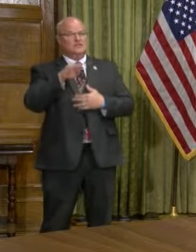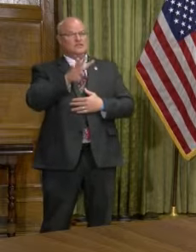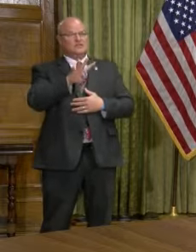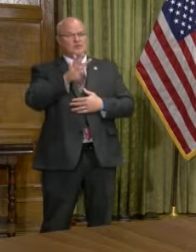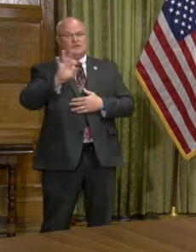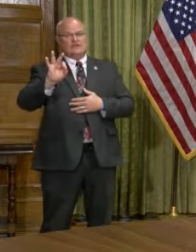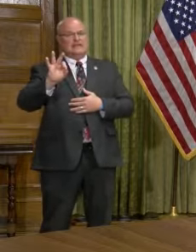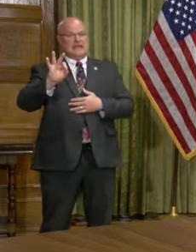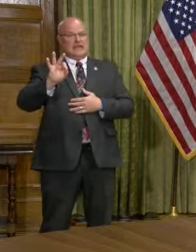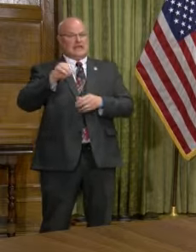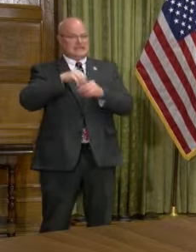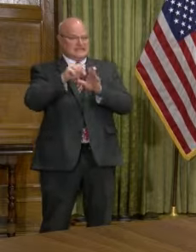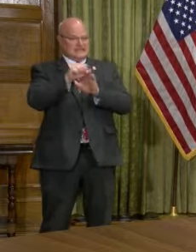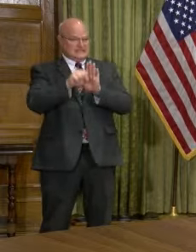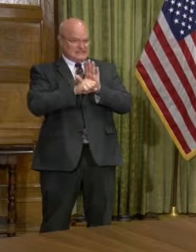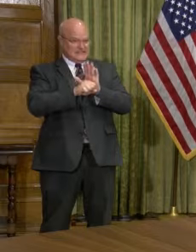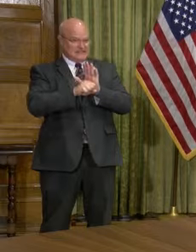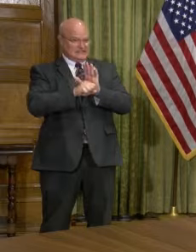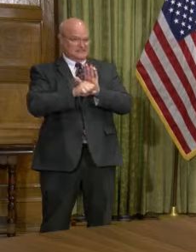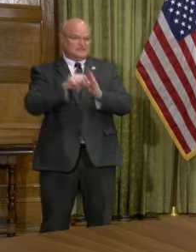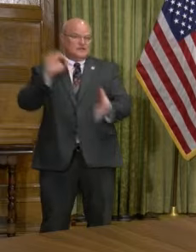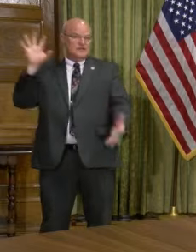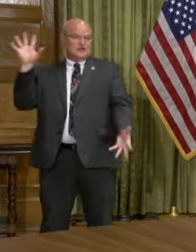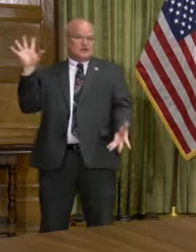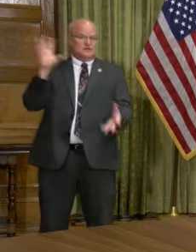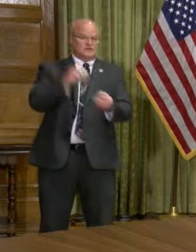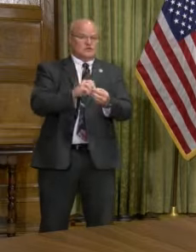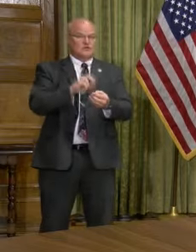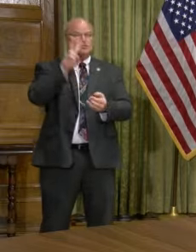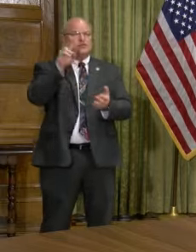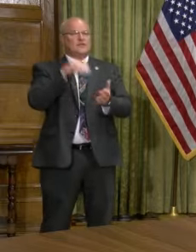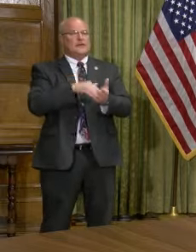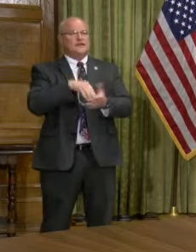49 cases in the state, which brings us to